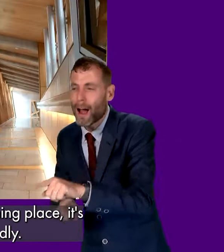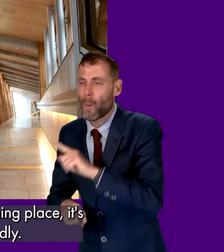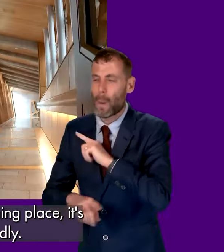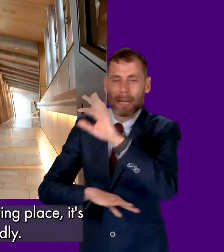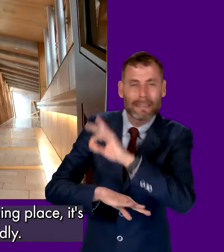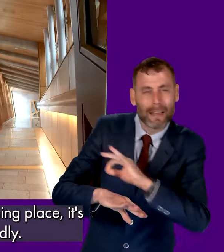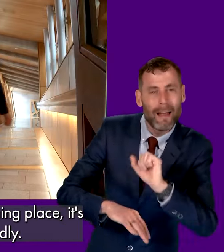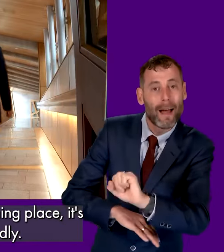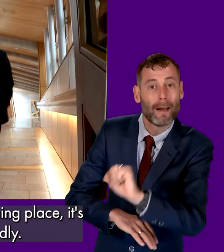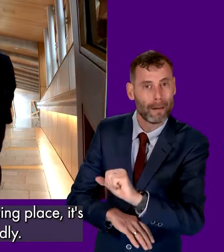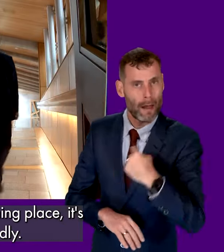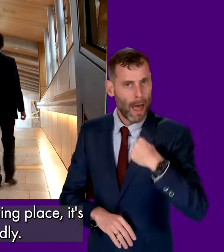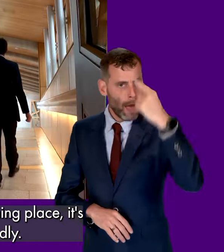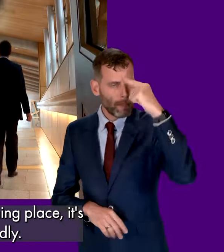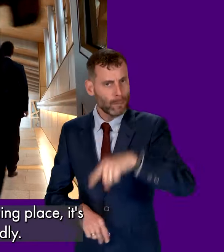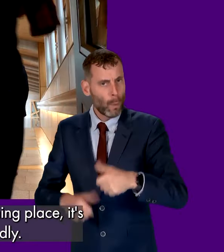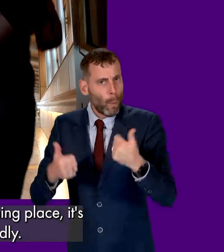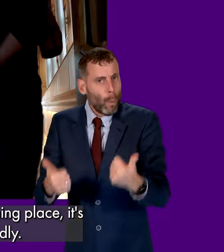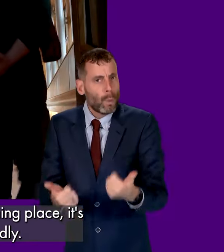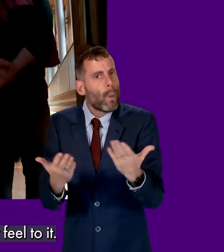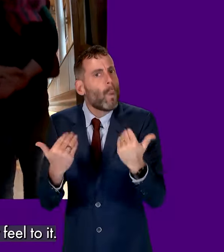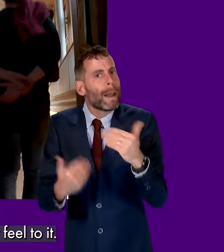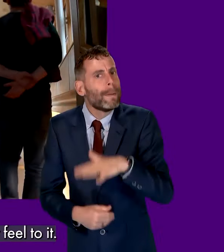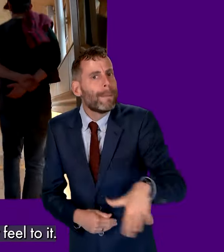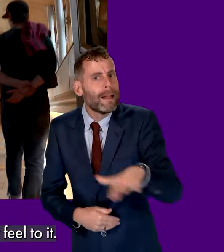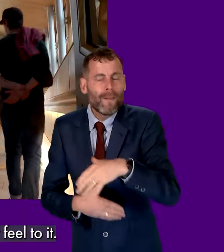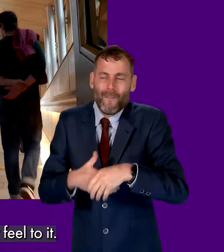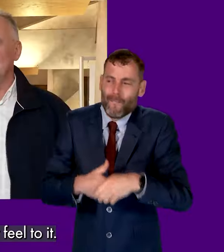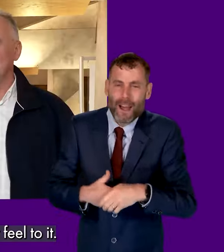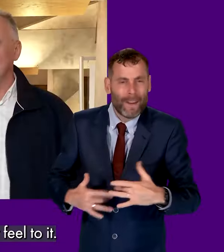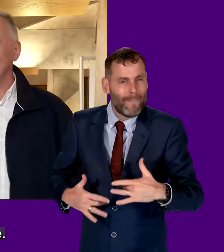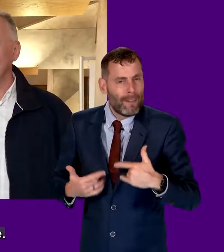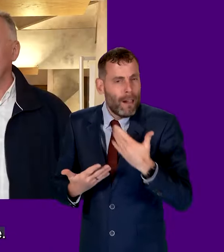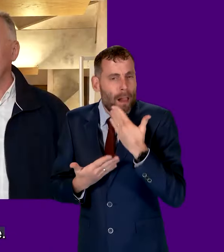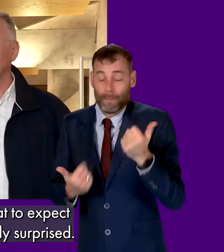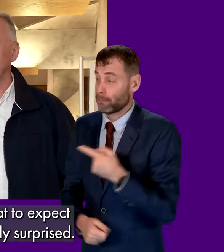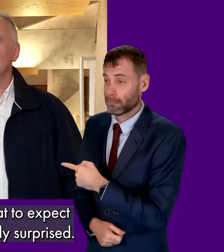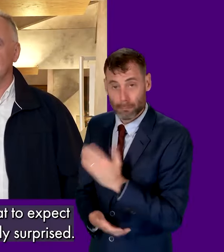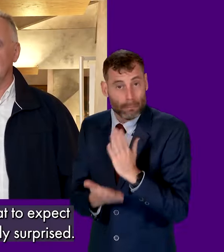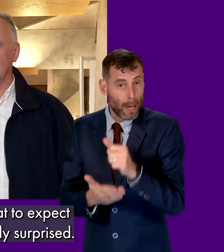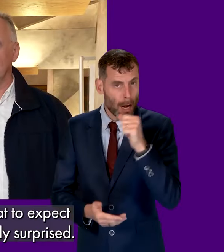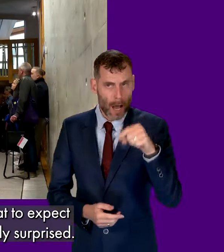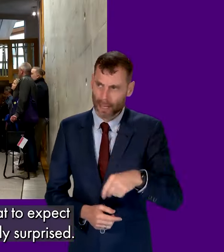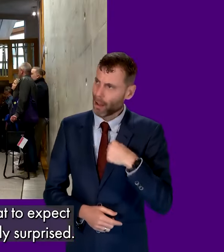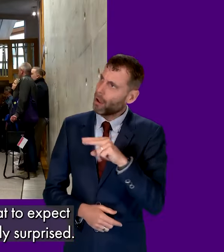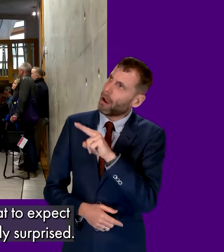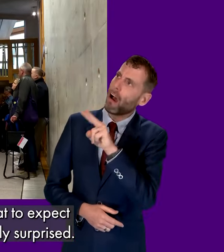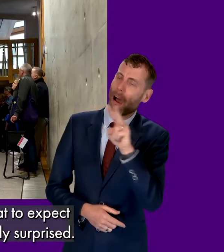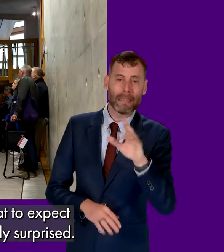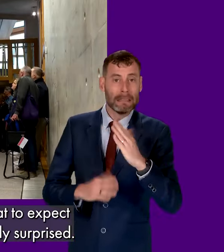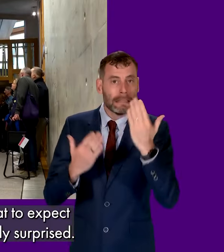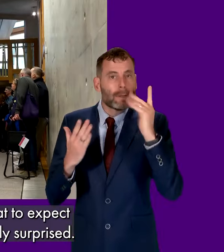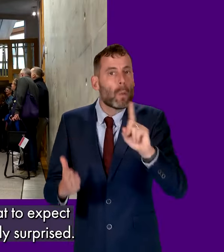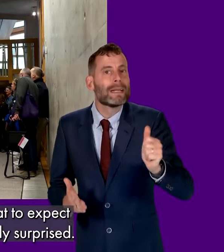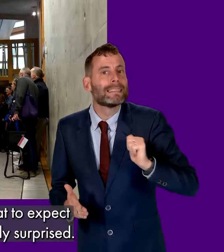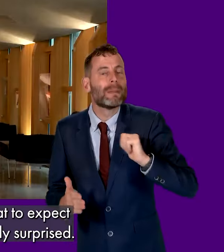I think it's a welcoming place. It's very friendly. It's got a lovely feel to it. It's nice. I didn't know what to expect, and I was pleasantly